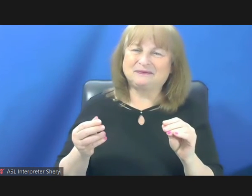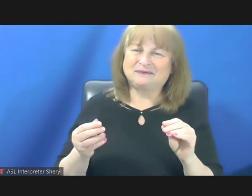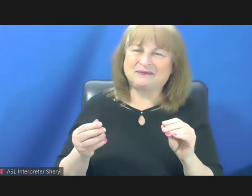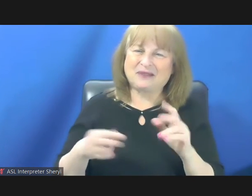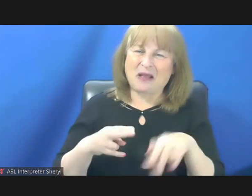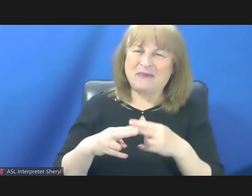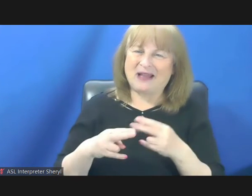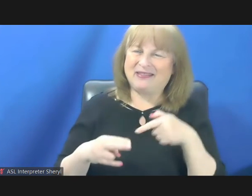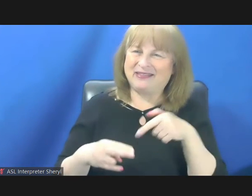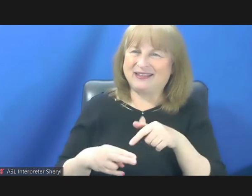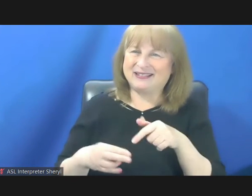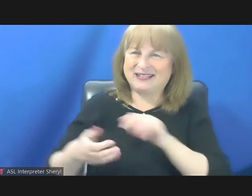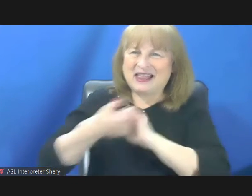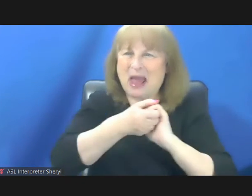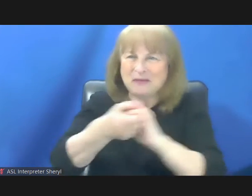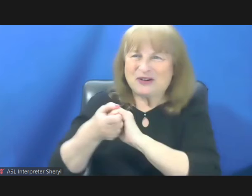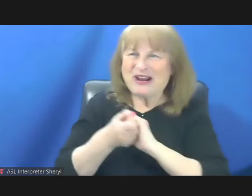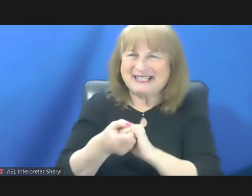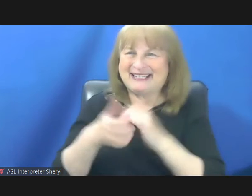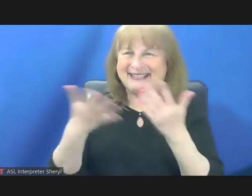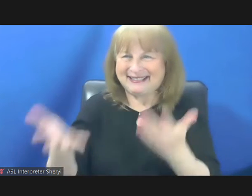collaboration.